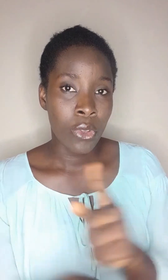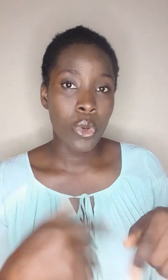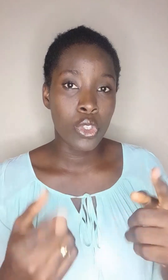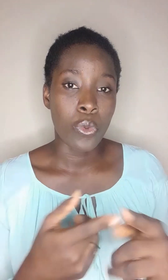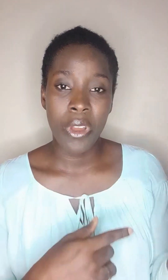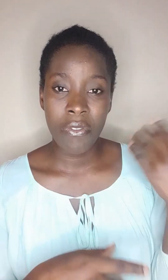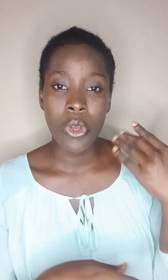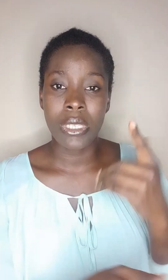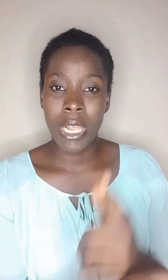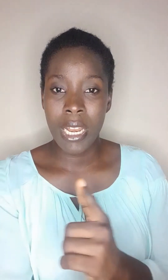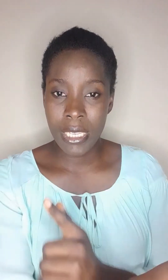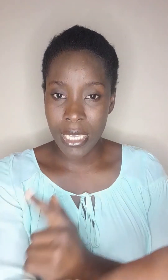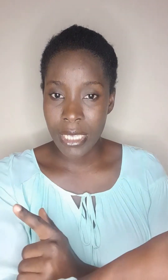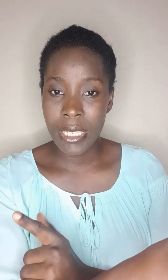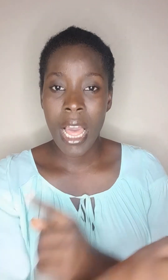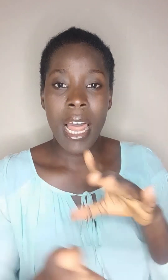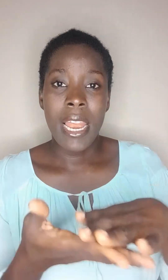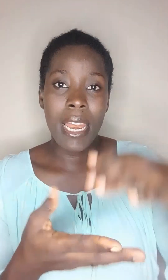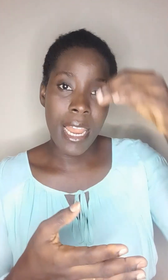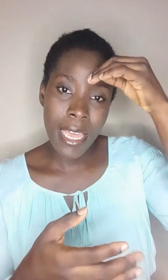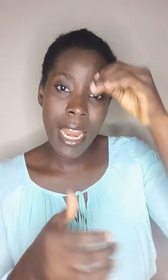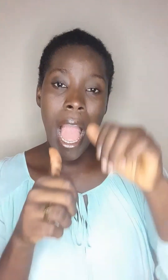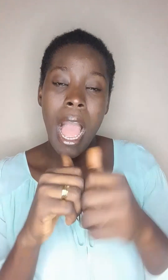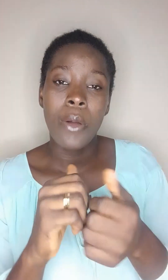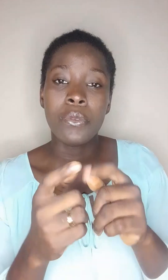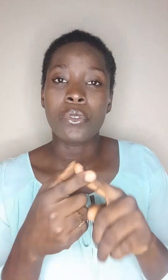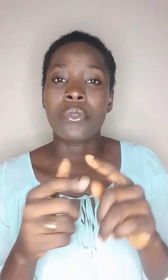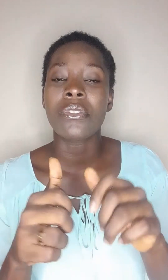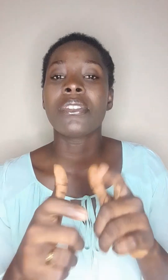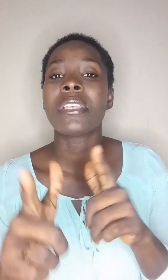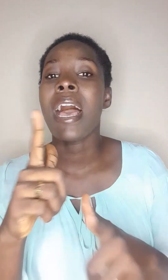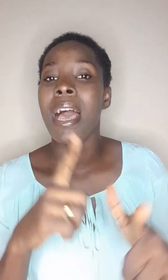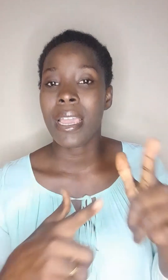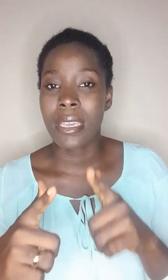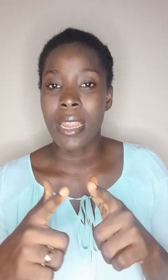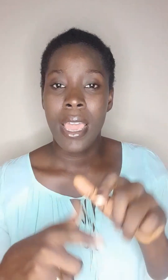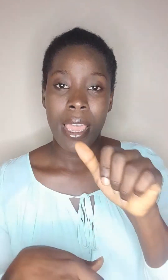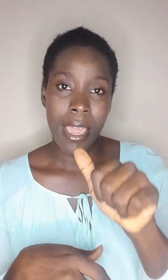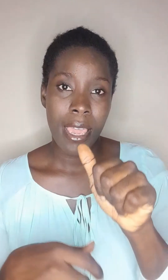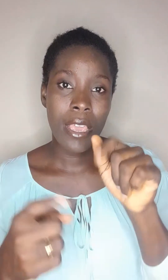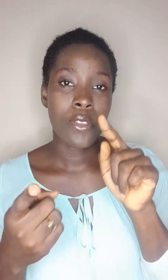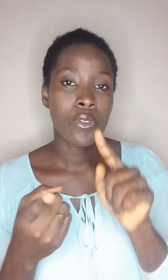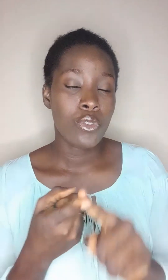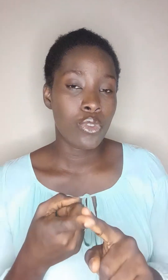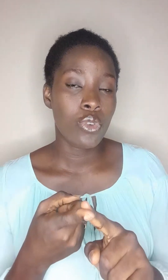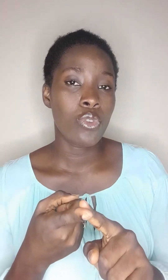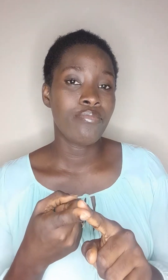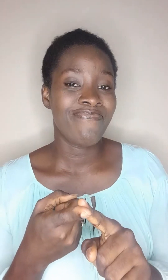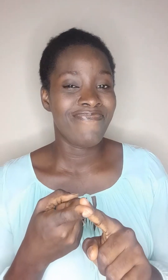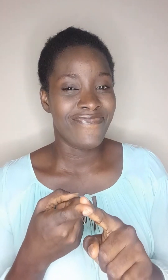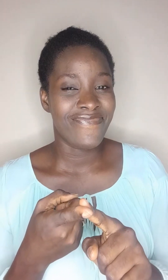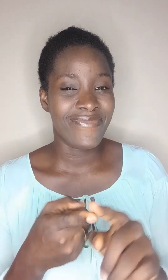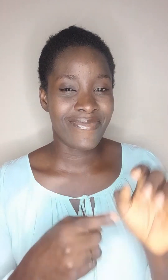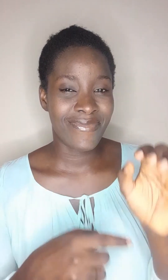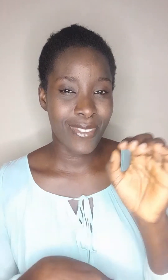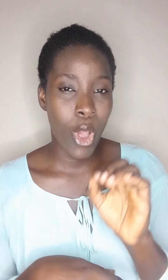to previous lessons, learn how to sign A to